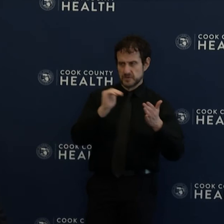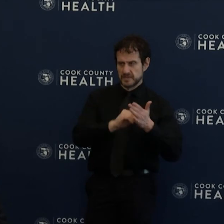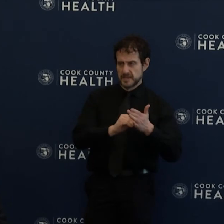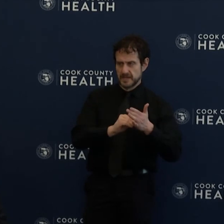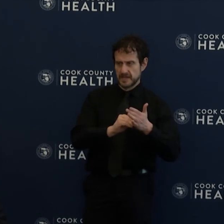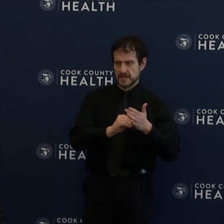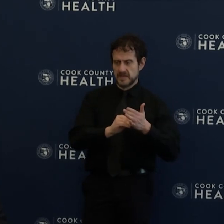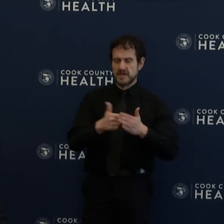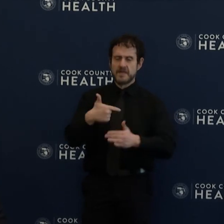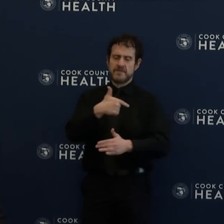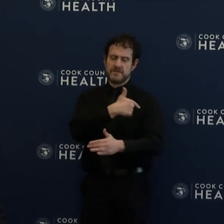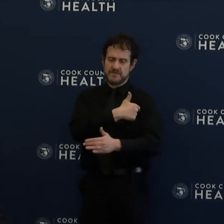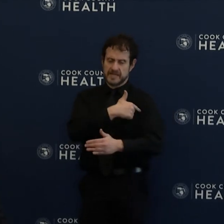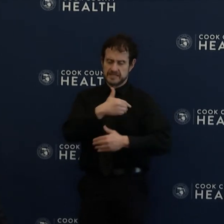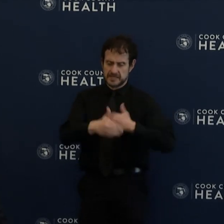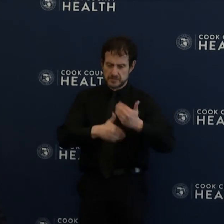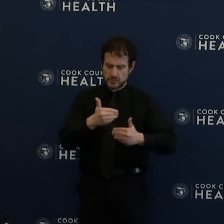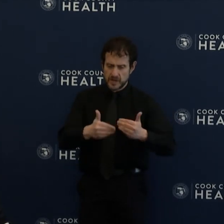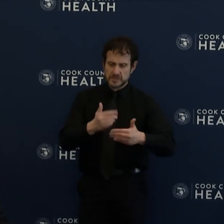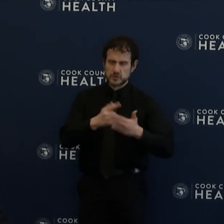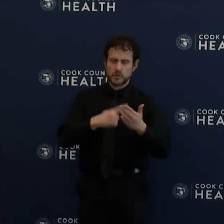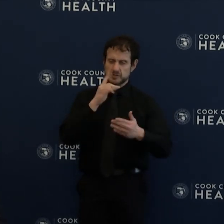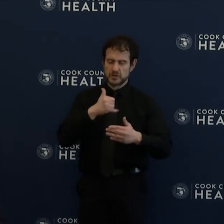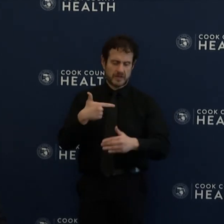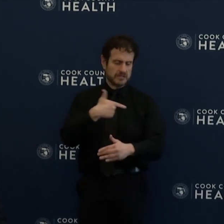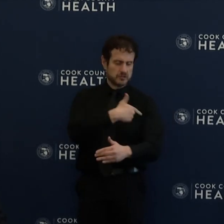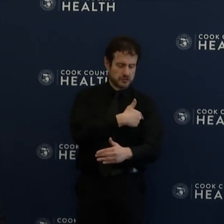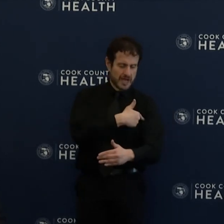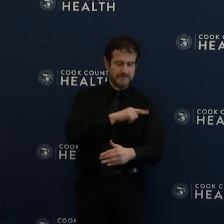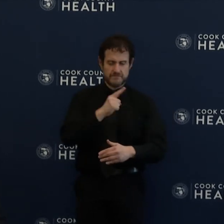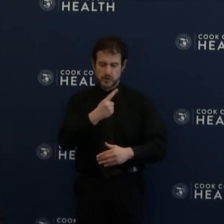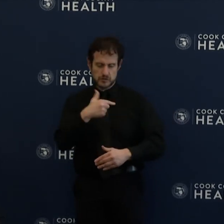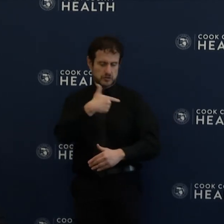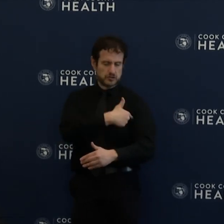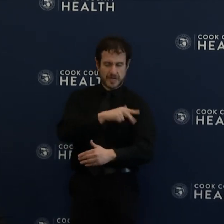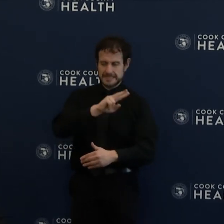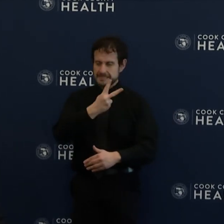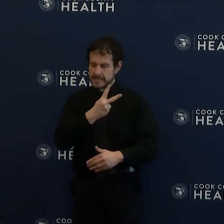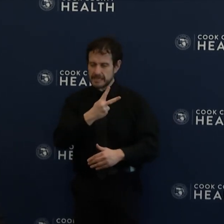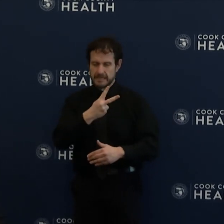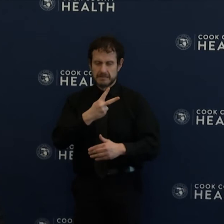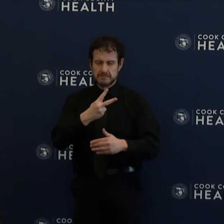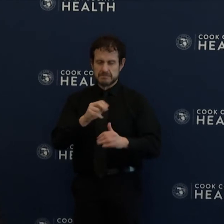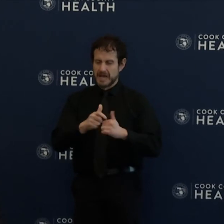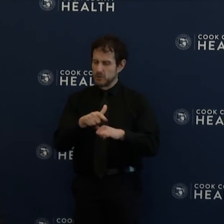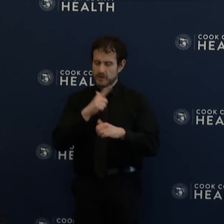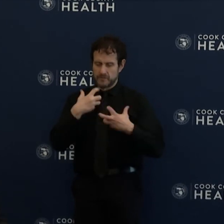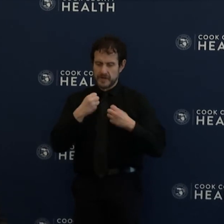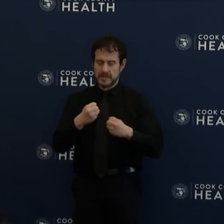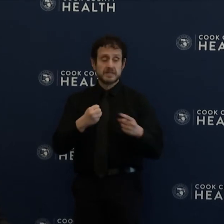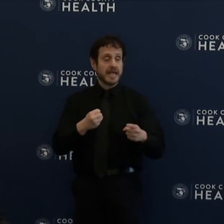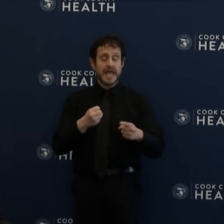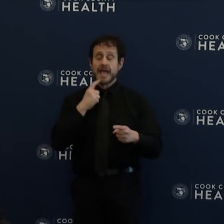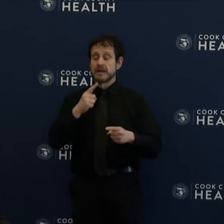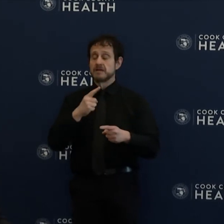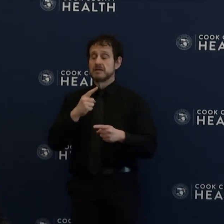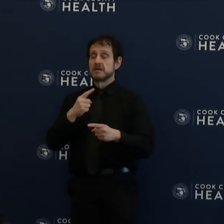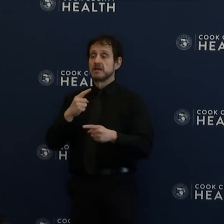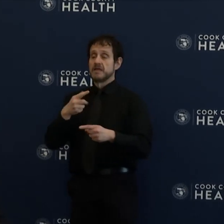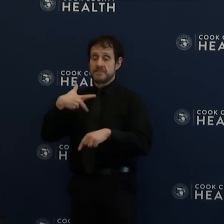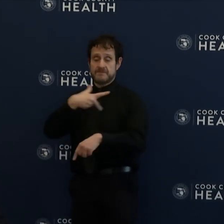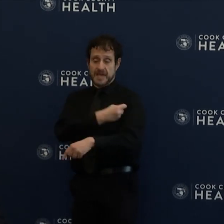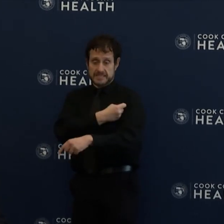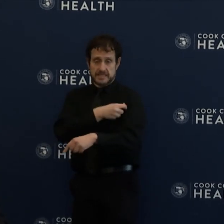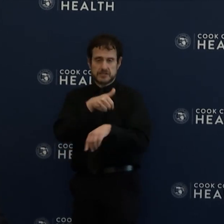what the vaccination process is going to look like? And I know the shipments are going to some hospitals directly. Are you aware of any of them that have it